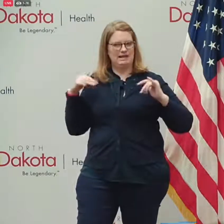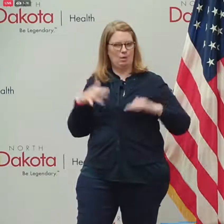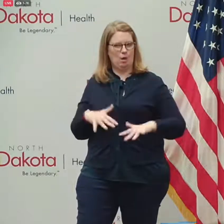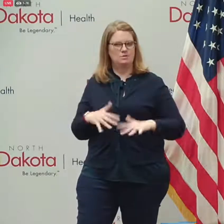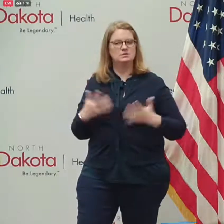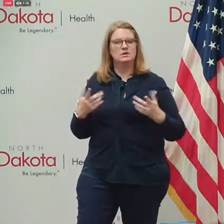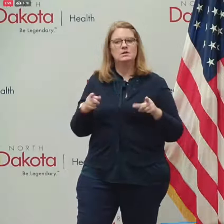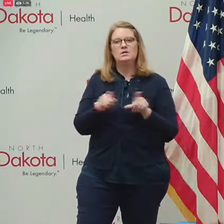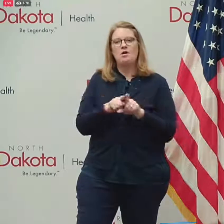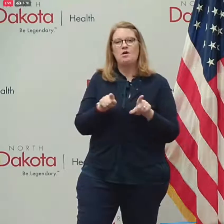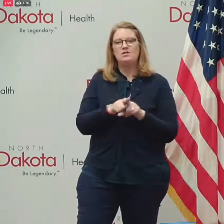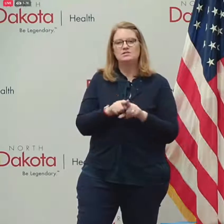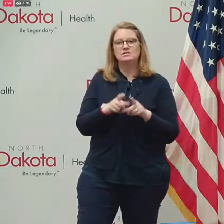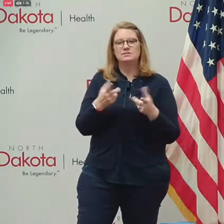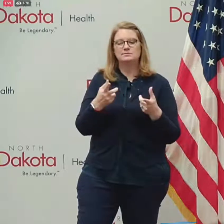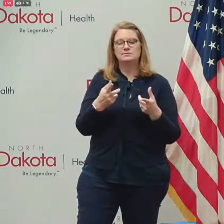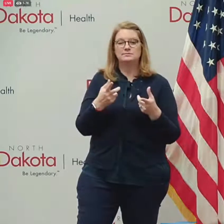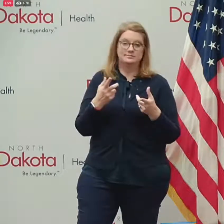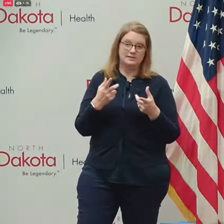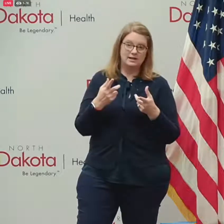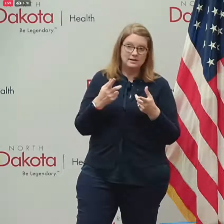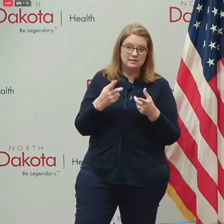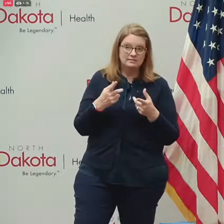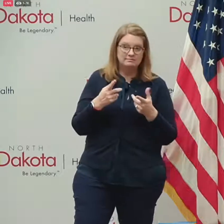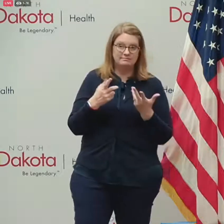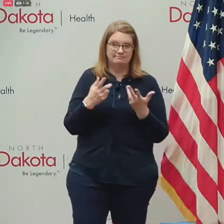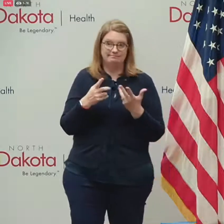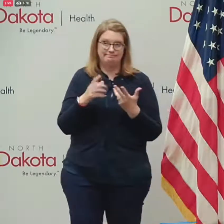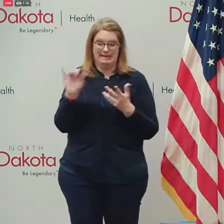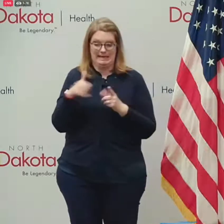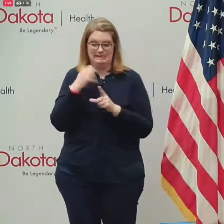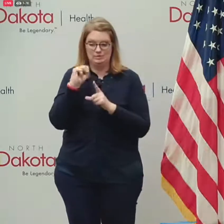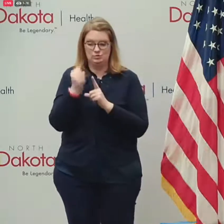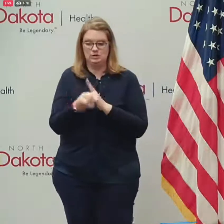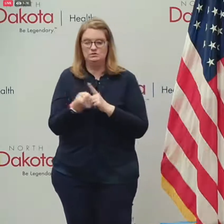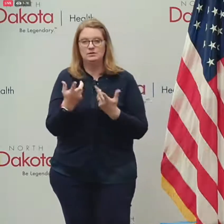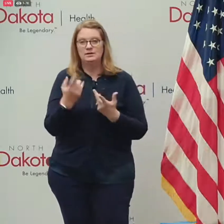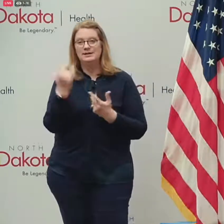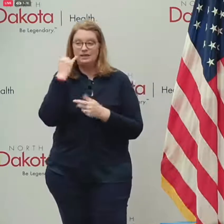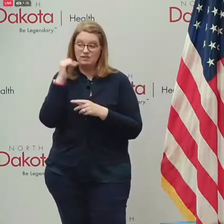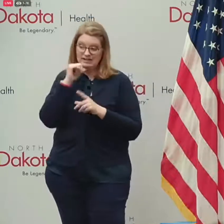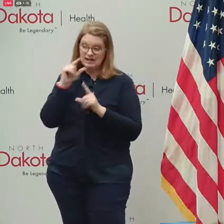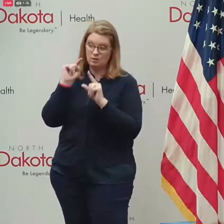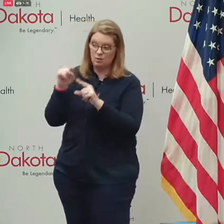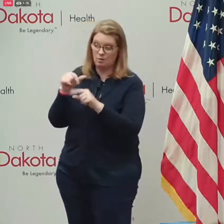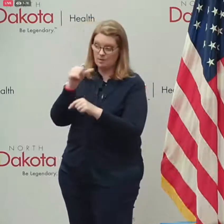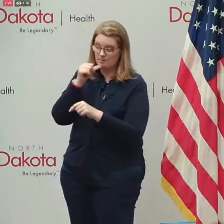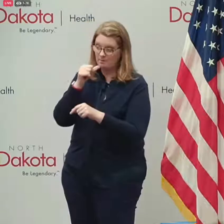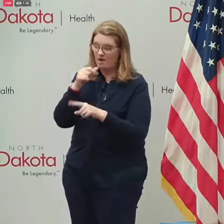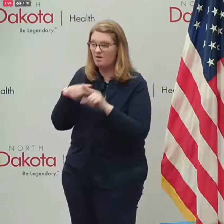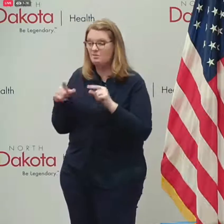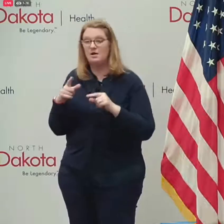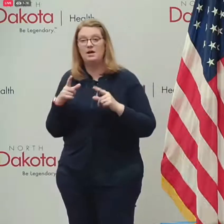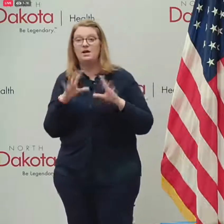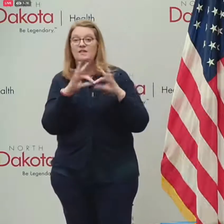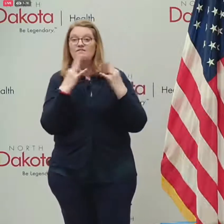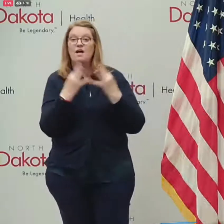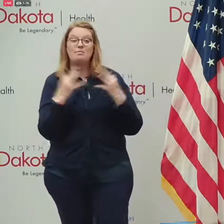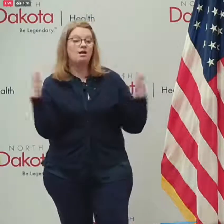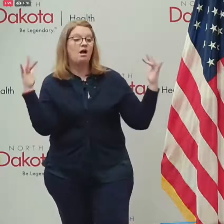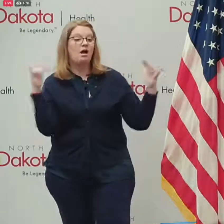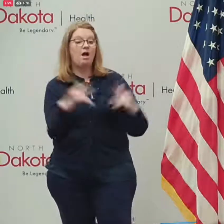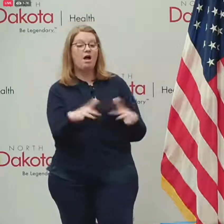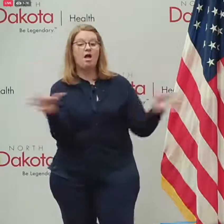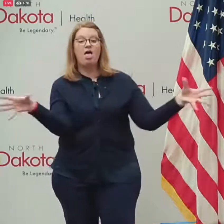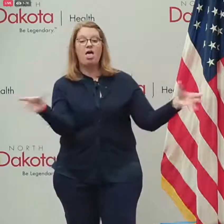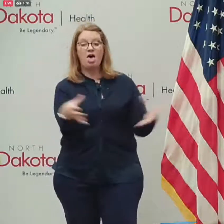you need to also say that applies in any scenario. Just because you didn't go to a bar, but you go to a family gathering, and again, the family